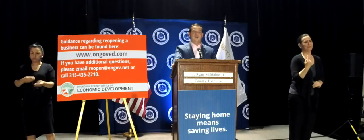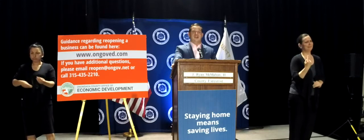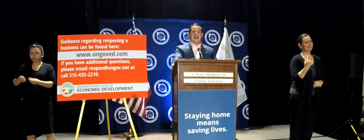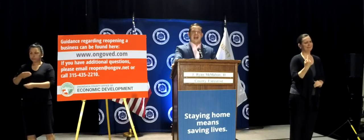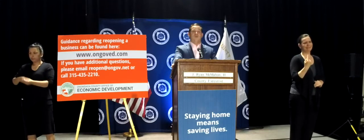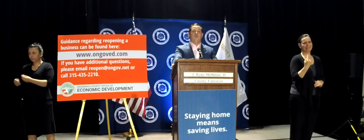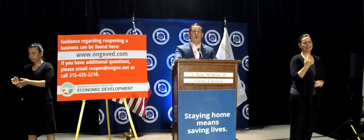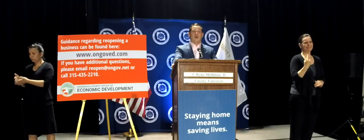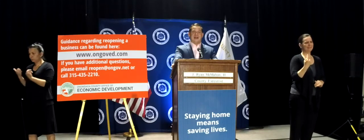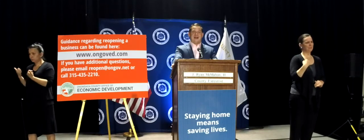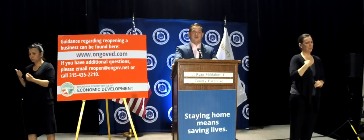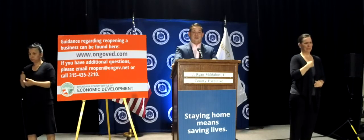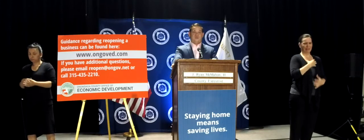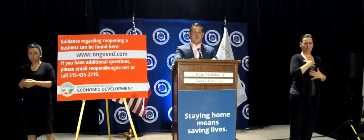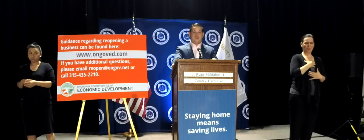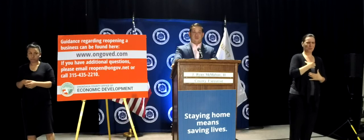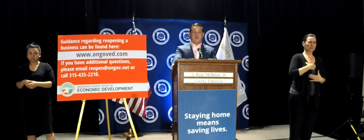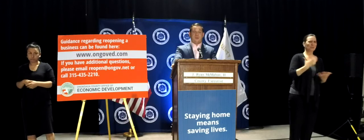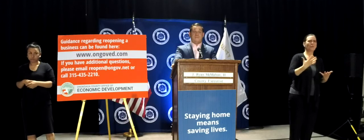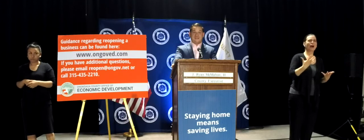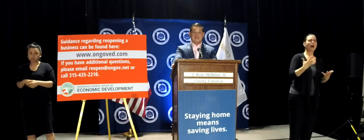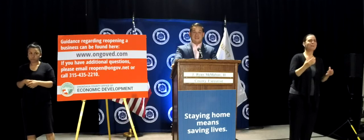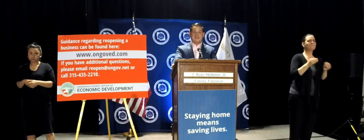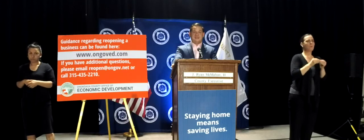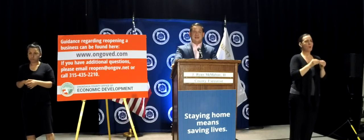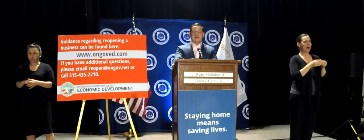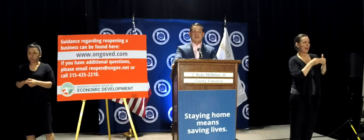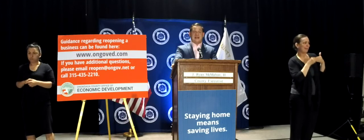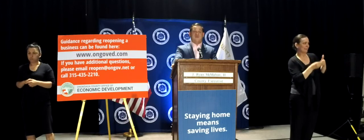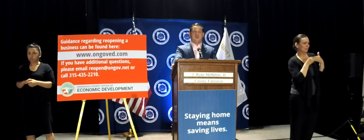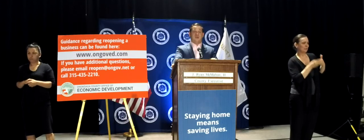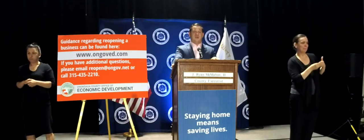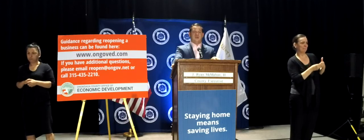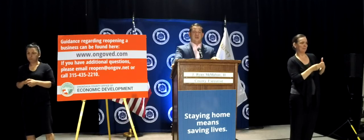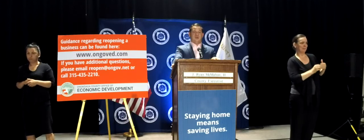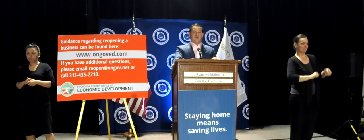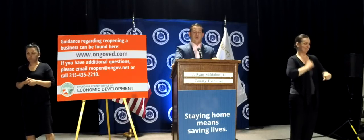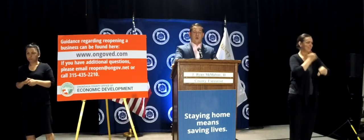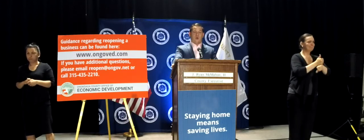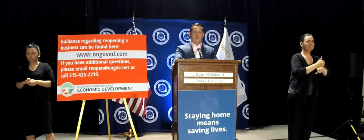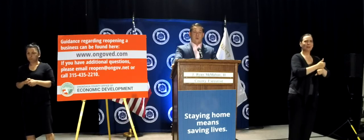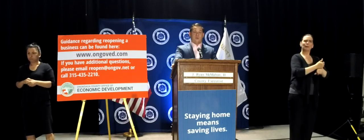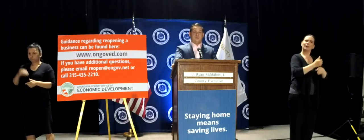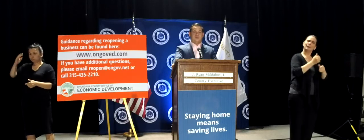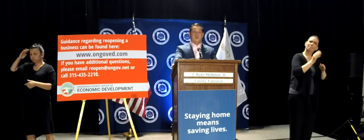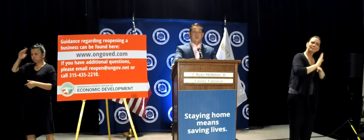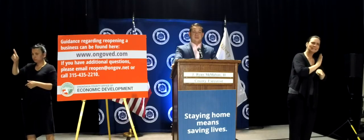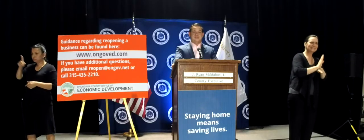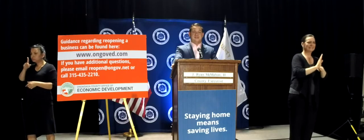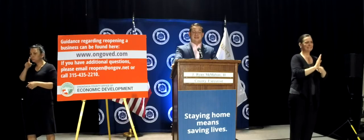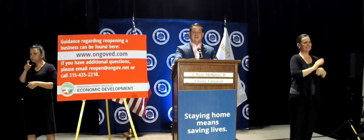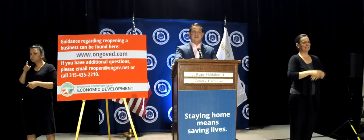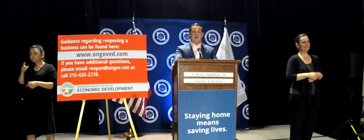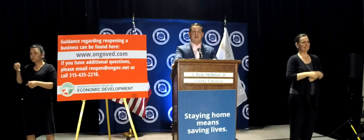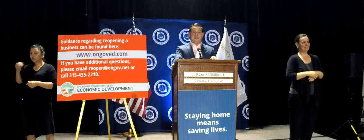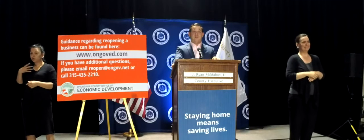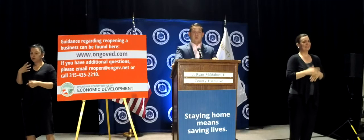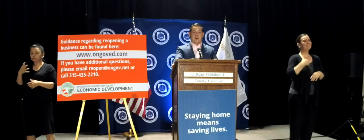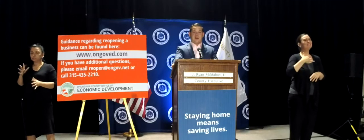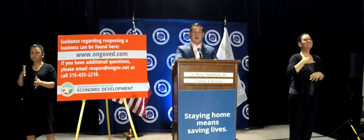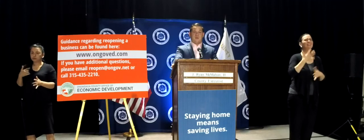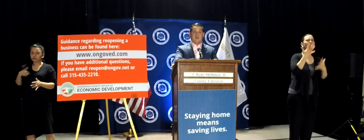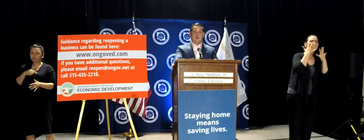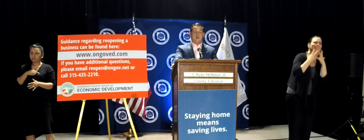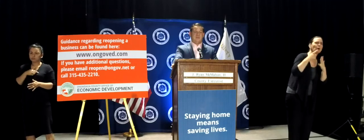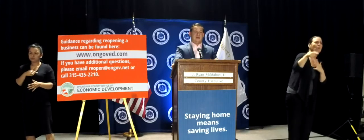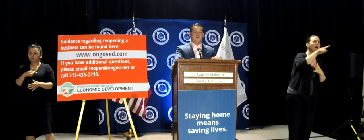I wish I had more concrete information for the businesses, because I feel horrible for the businesses that are in limbo